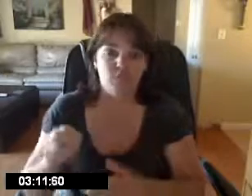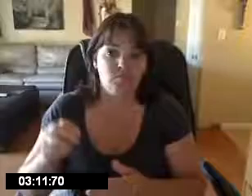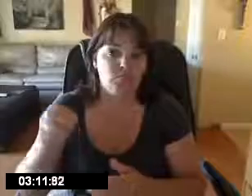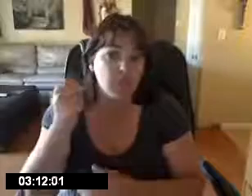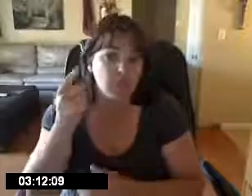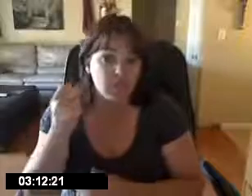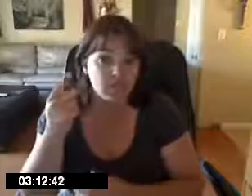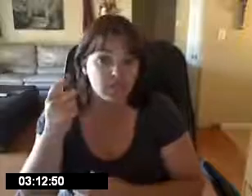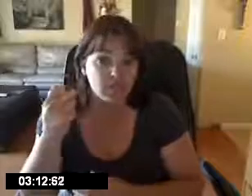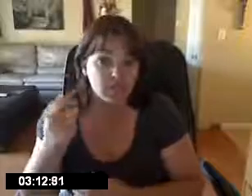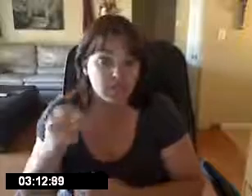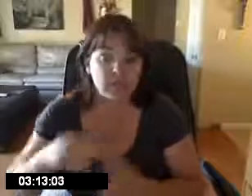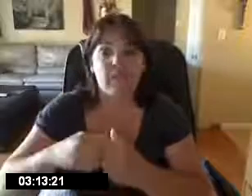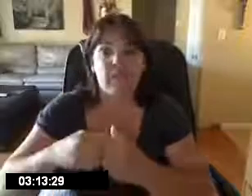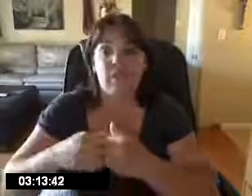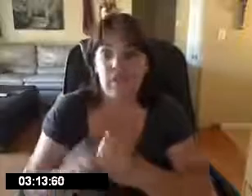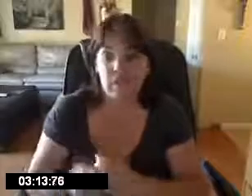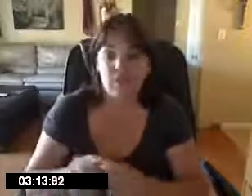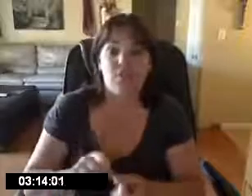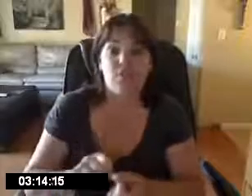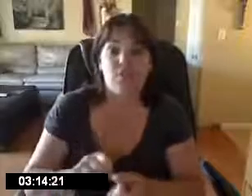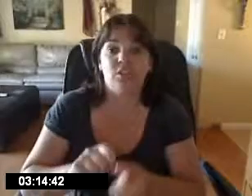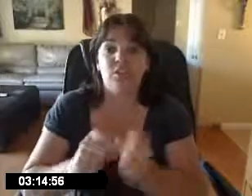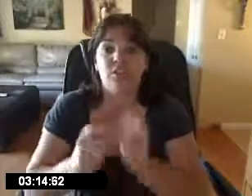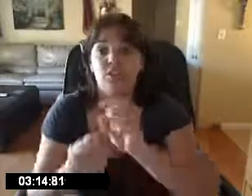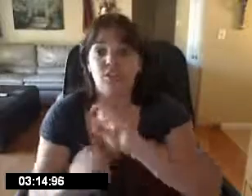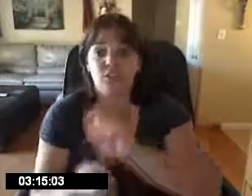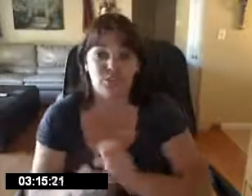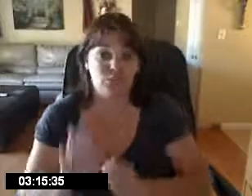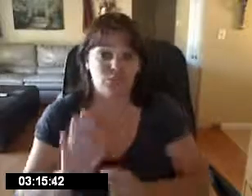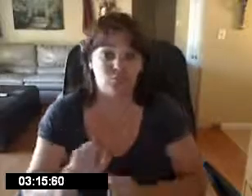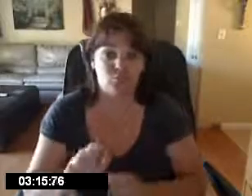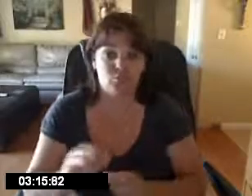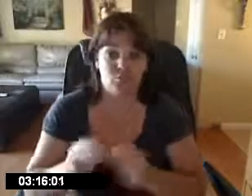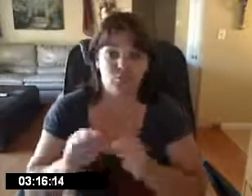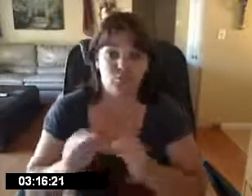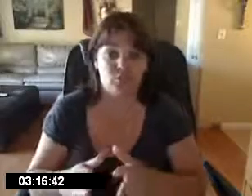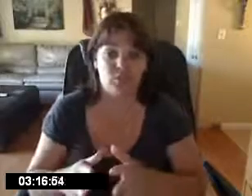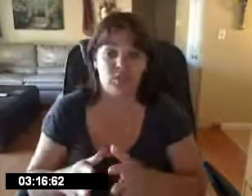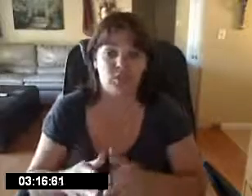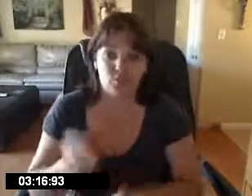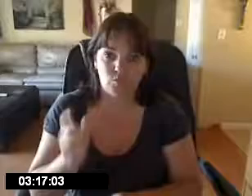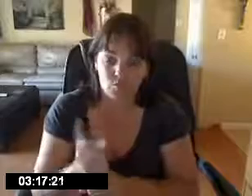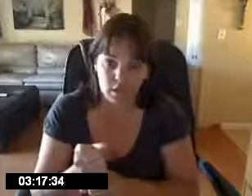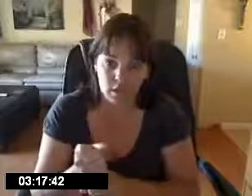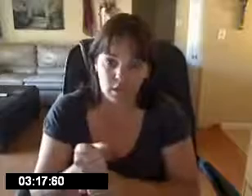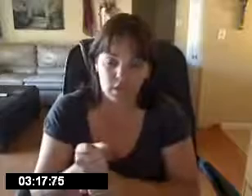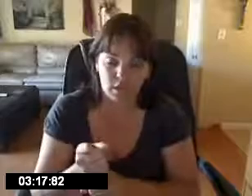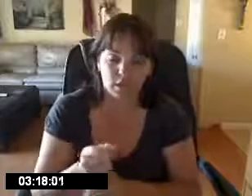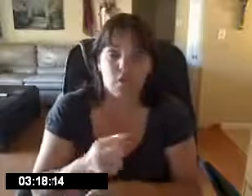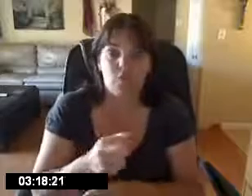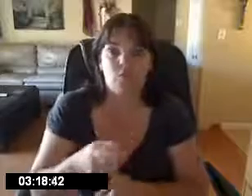modify your interpretation accordingly. Okay? You want to be able to, if we're going from English to sign,